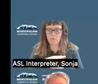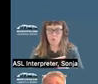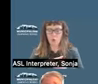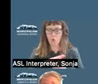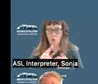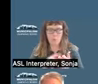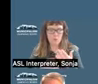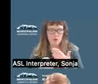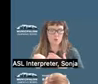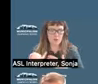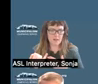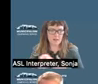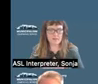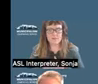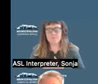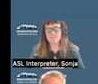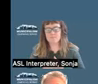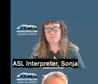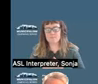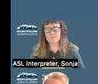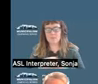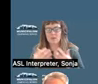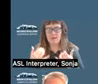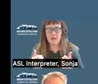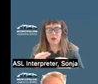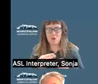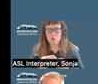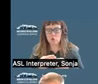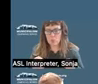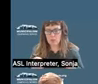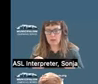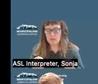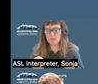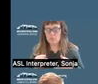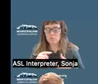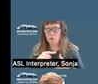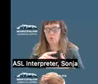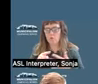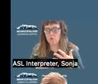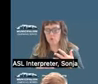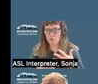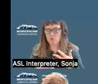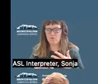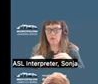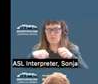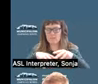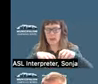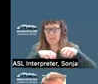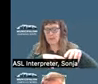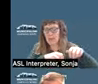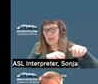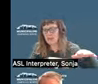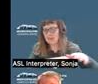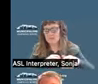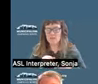now I'm going to run through a very quick overview of our campaigns this was one of our big kickoffs when a